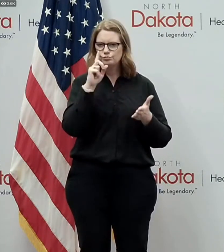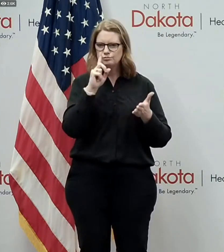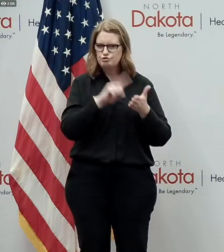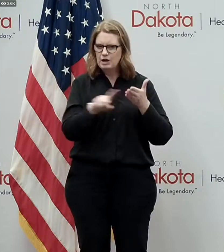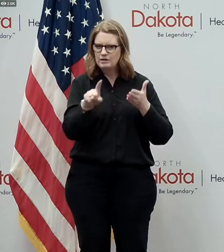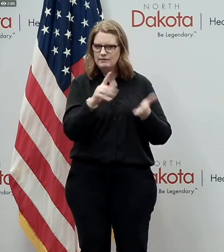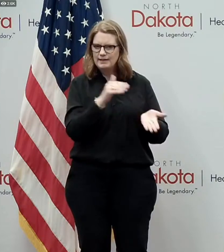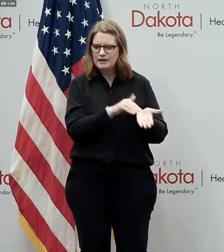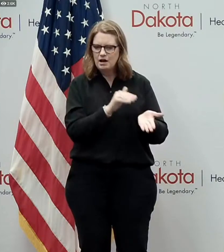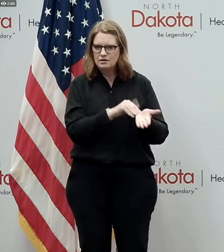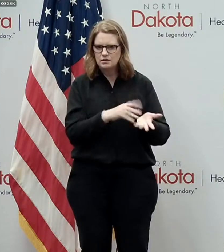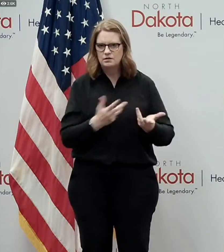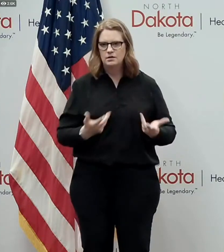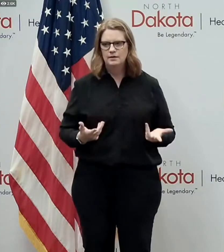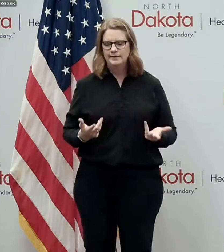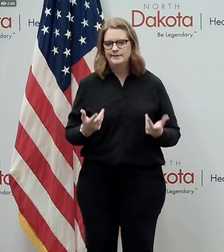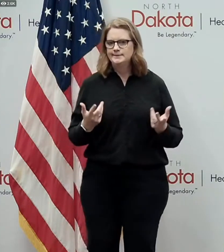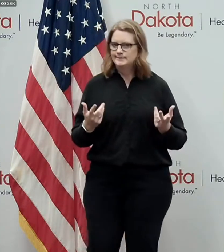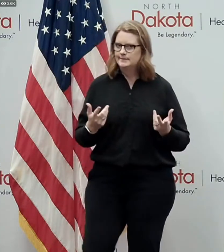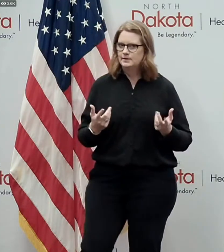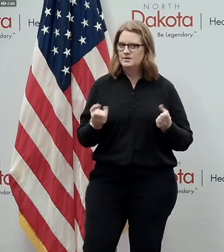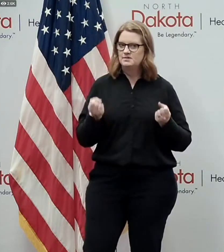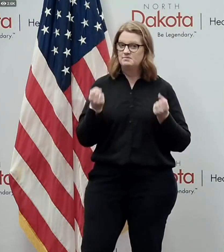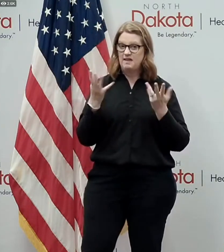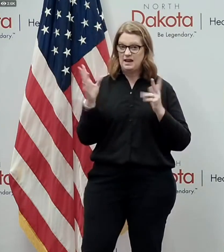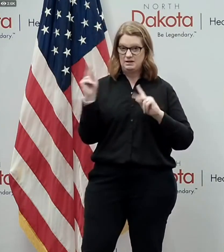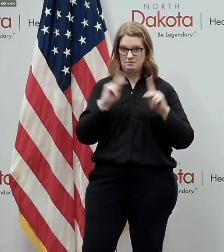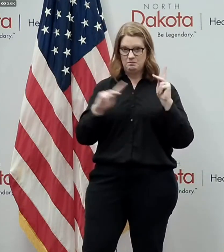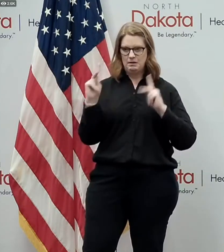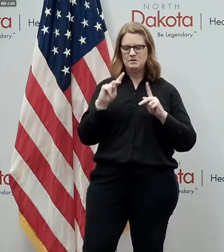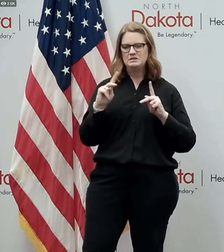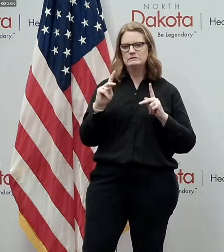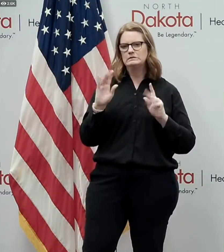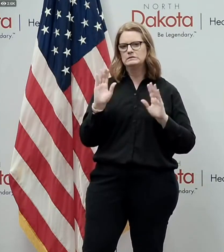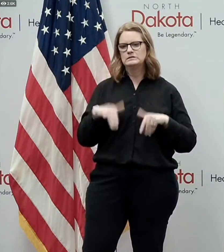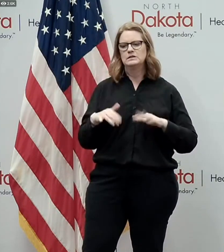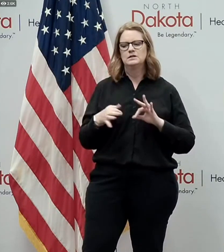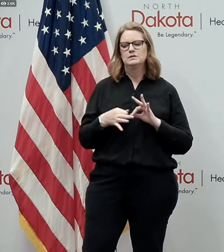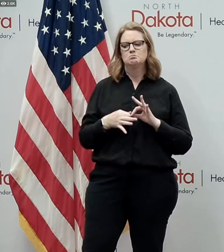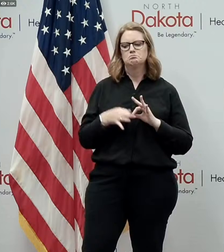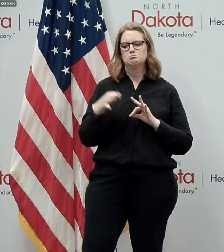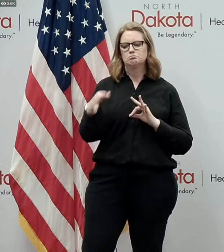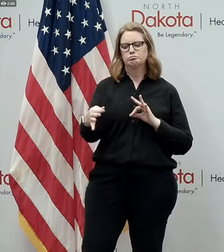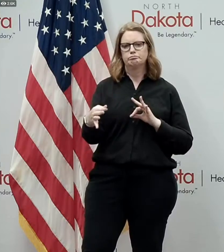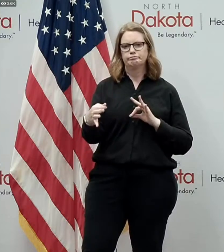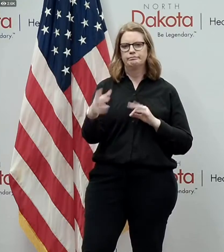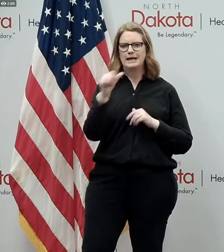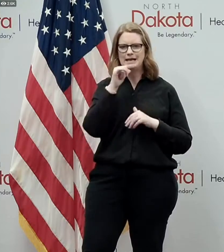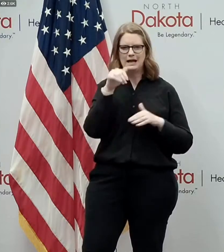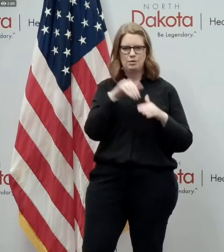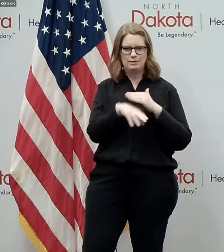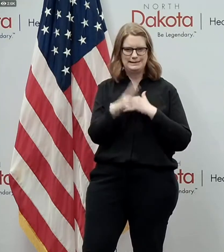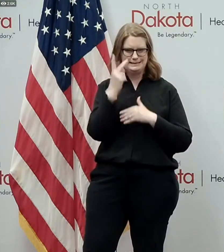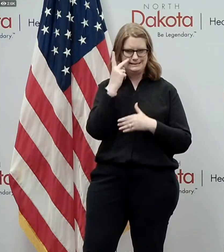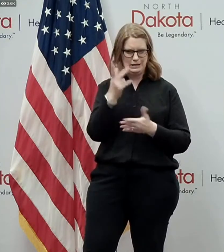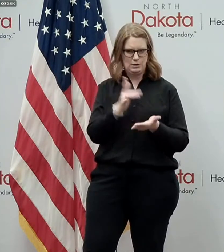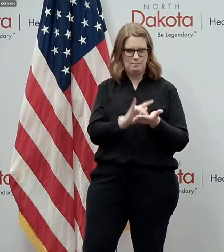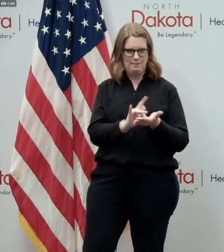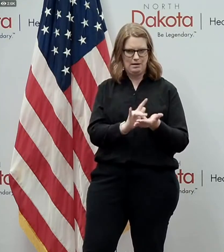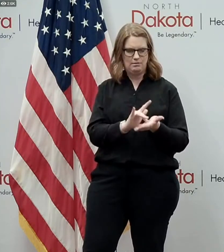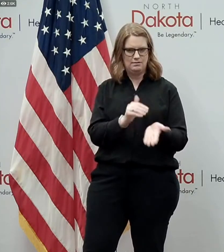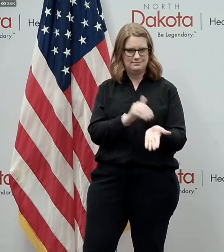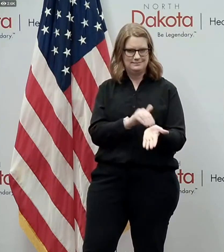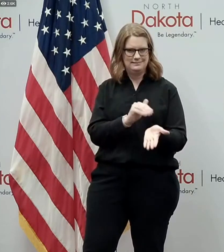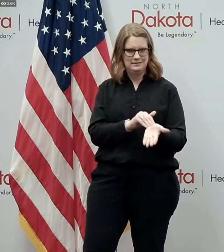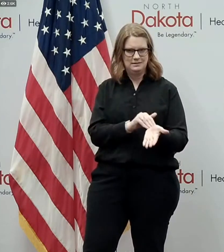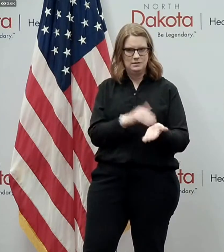know that lots of people may have delayed or postponed or not gone in to see their medical provider during this time